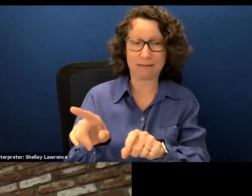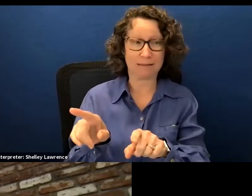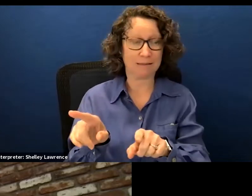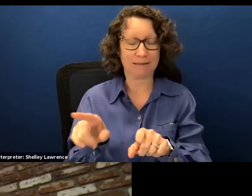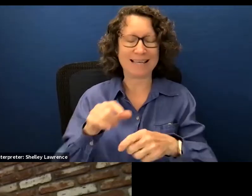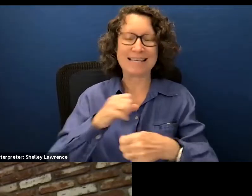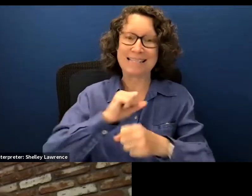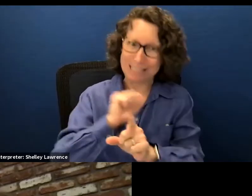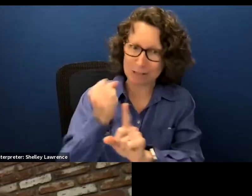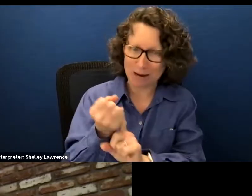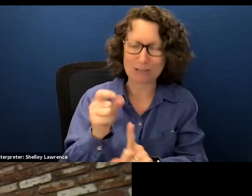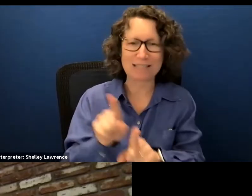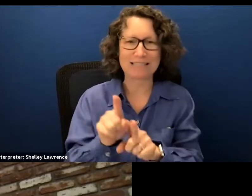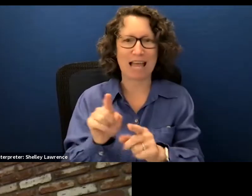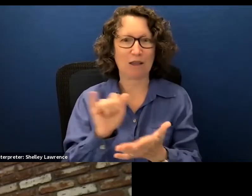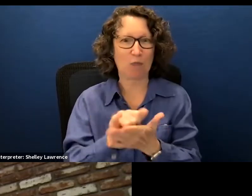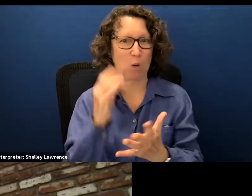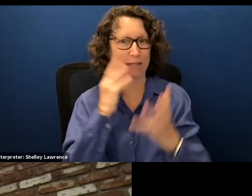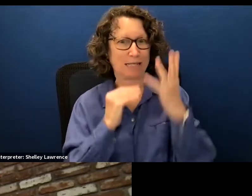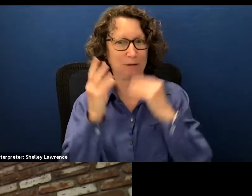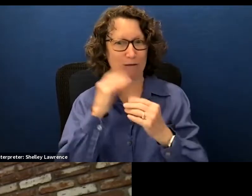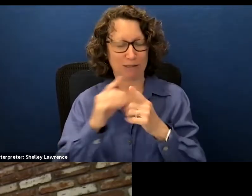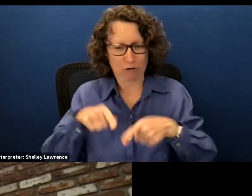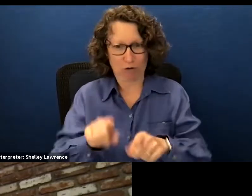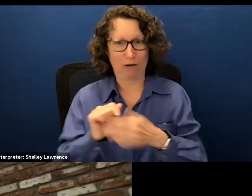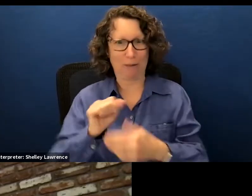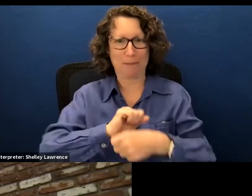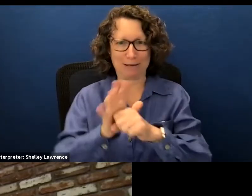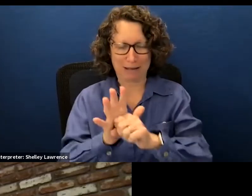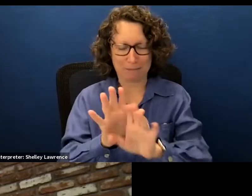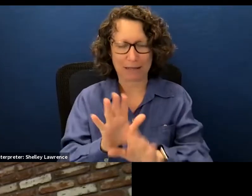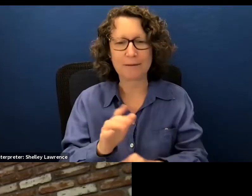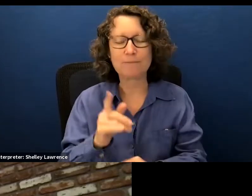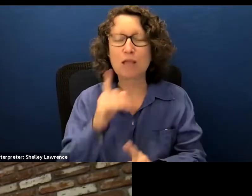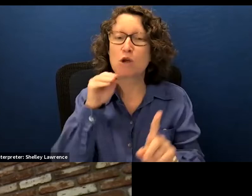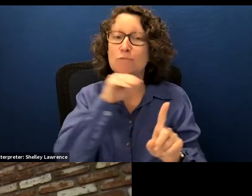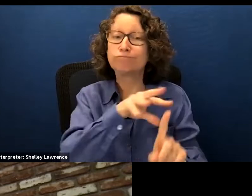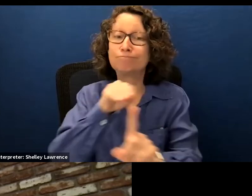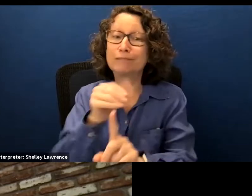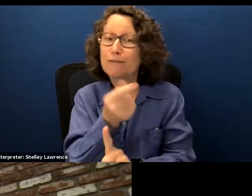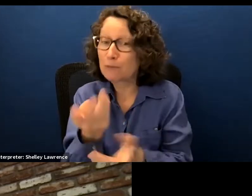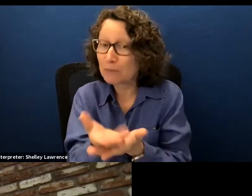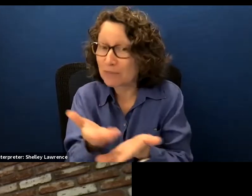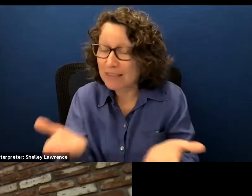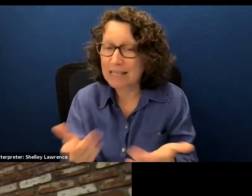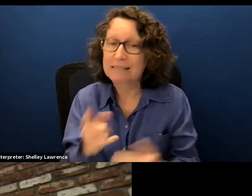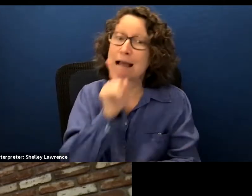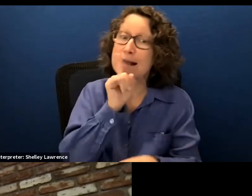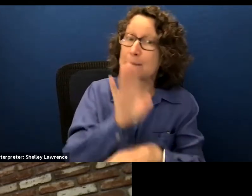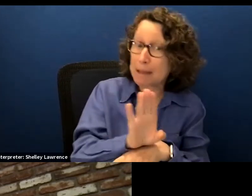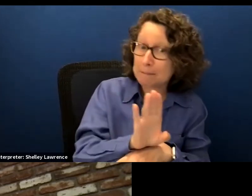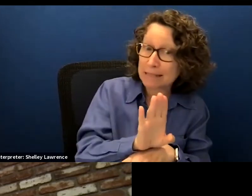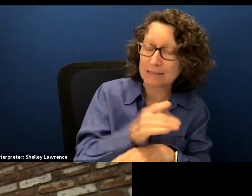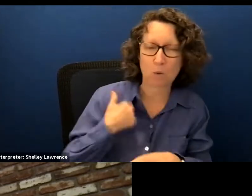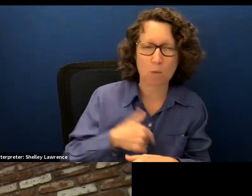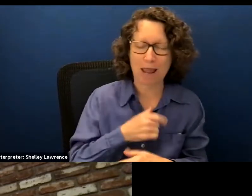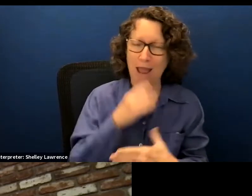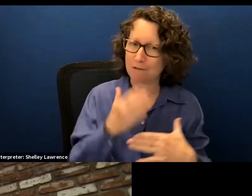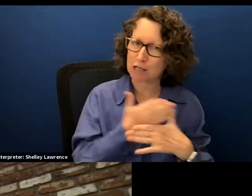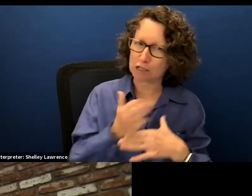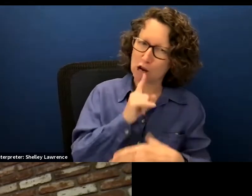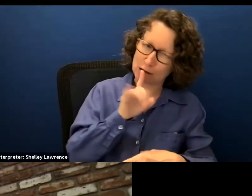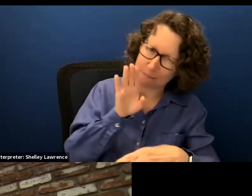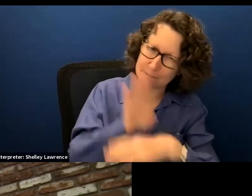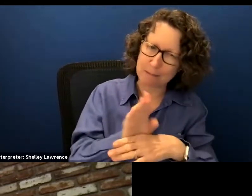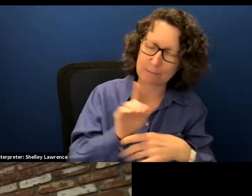we have been experiencing with the pandemic. Just to highlight a few of those things: commitment. We have a shared commitment